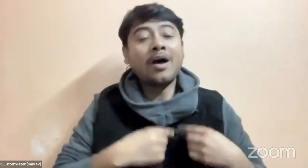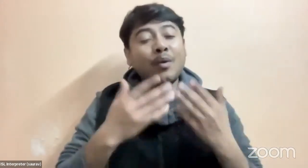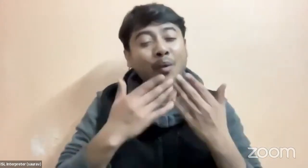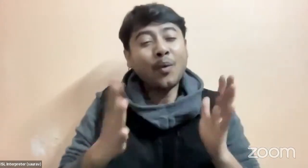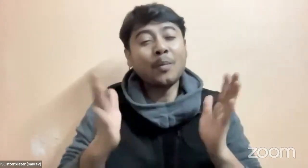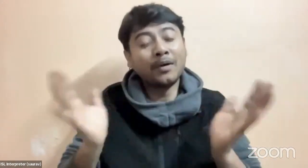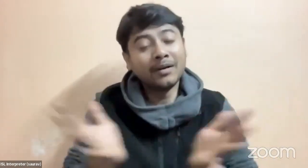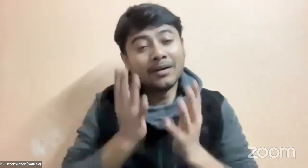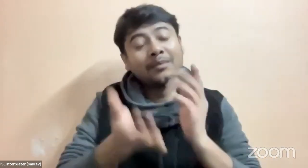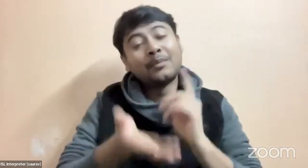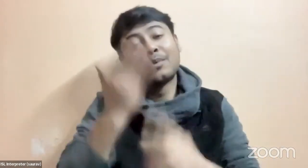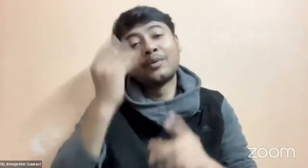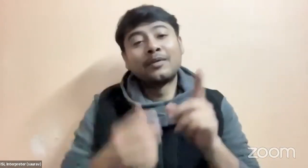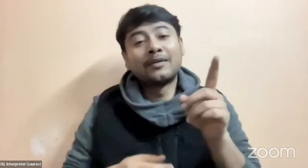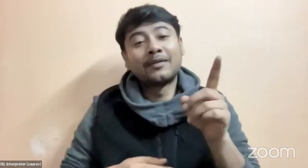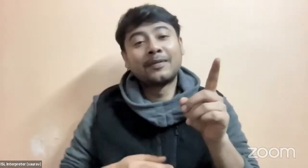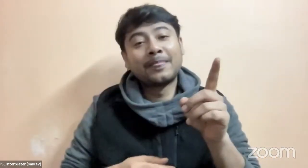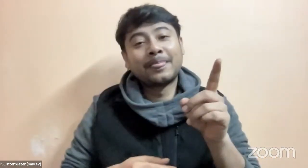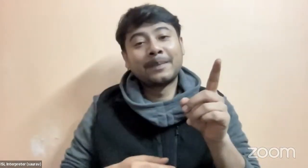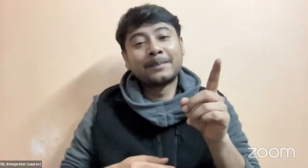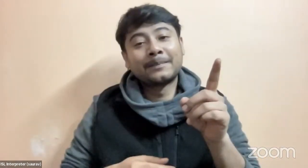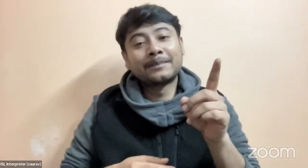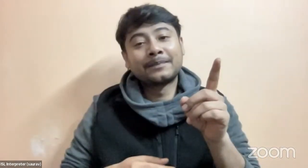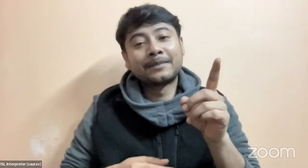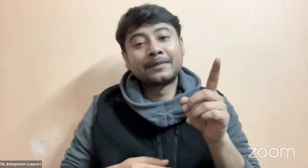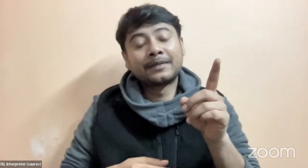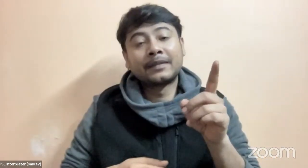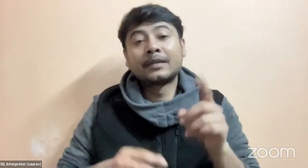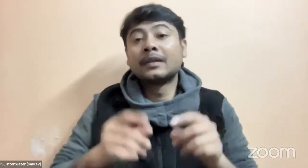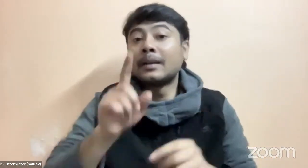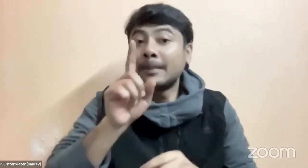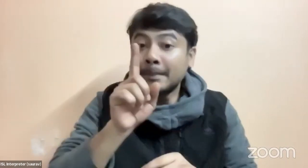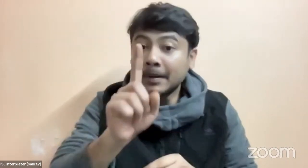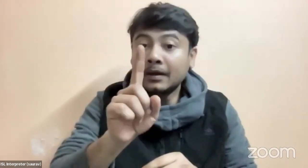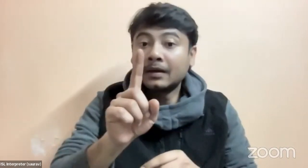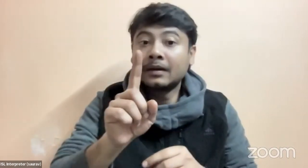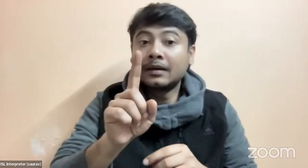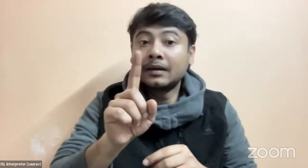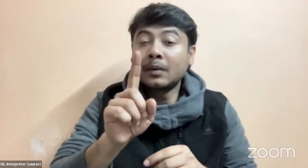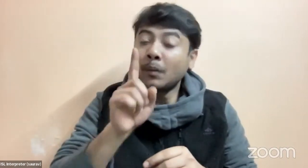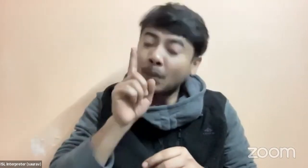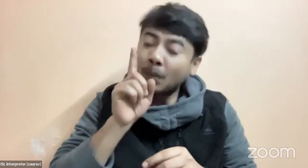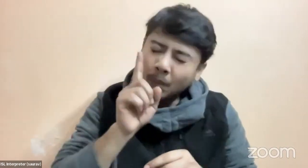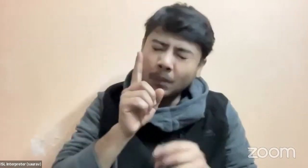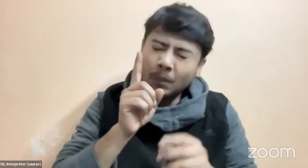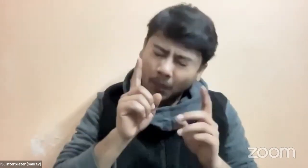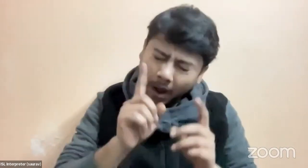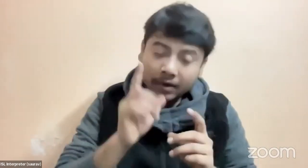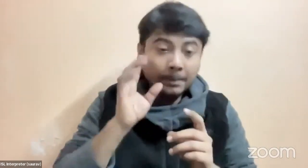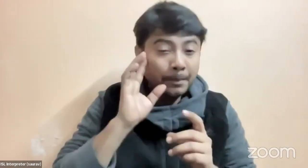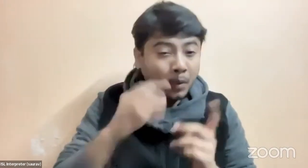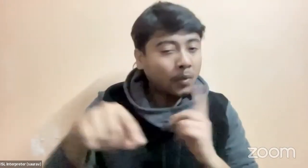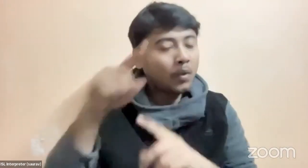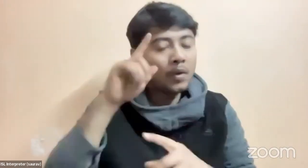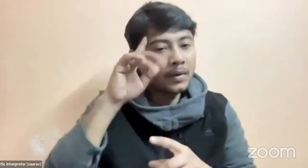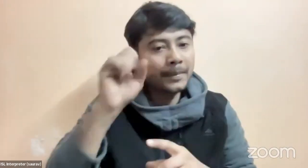The only condition in bhakti we should be taking care is don't offend a devotee.